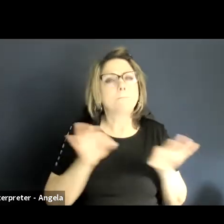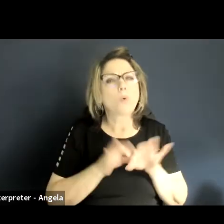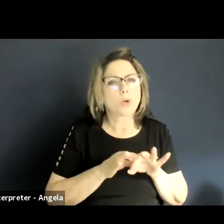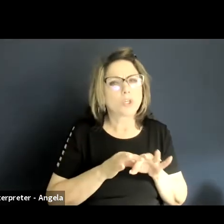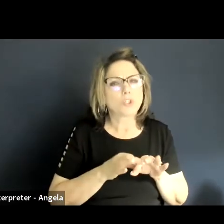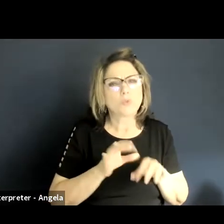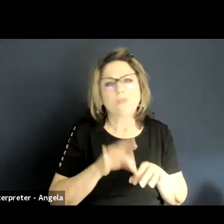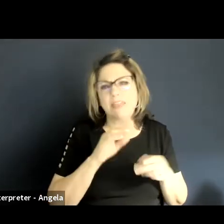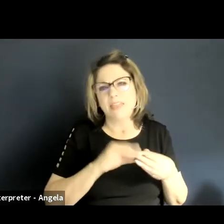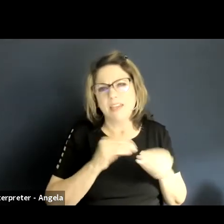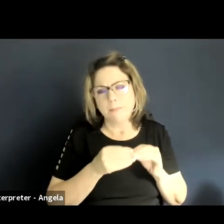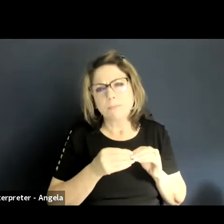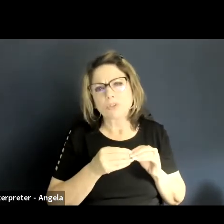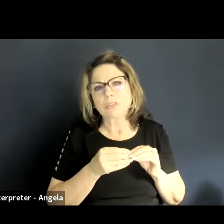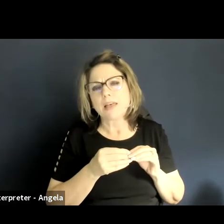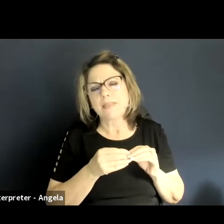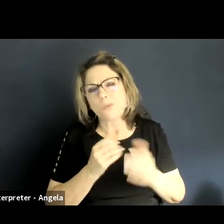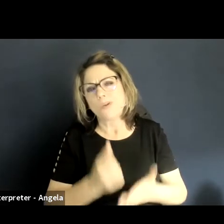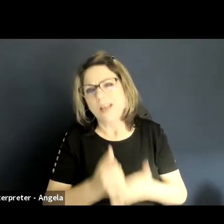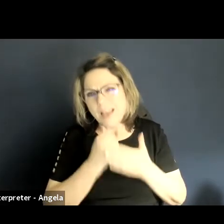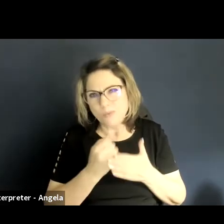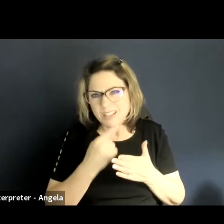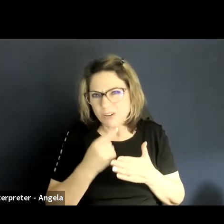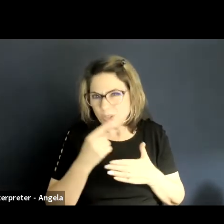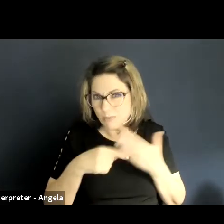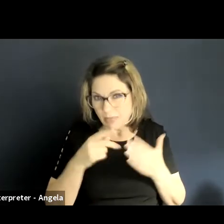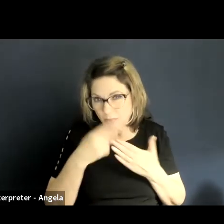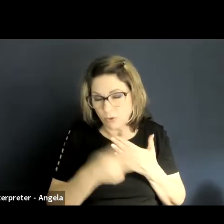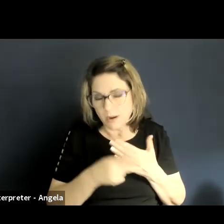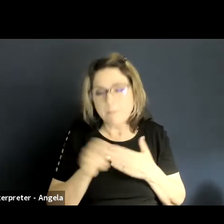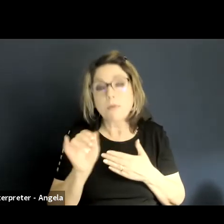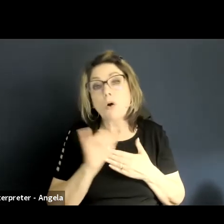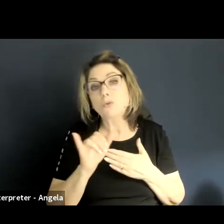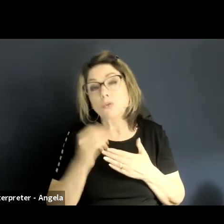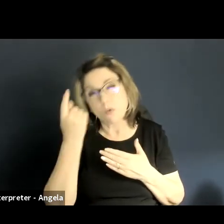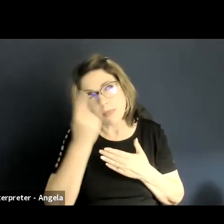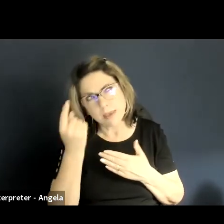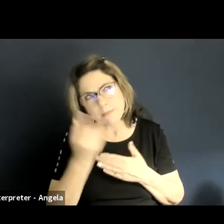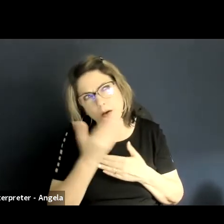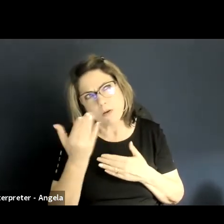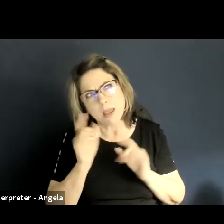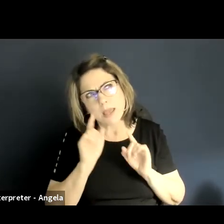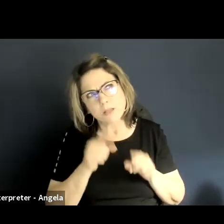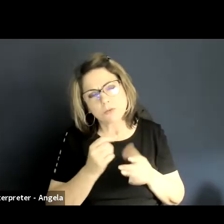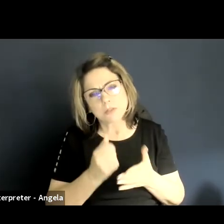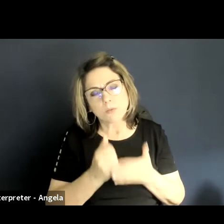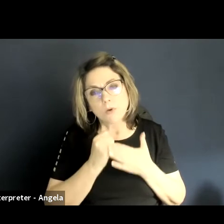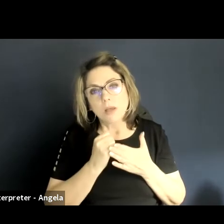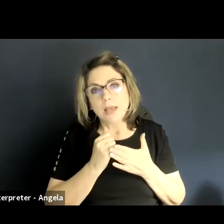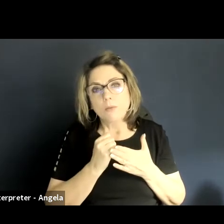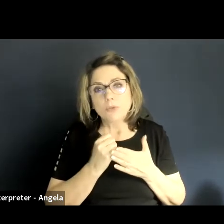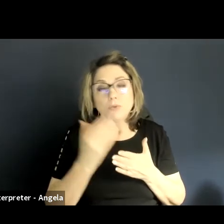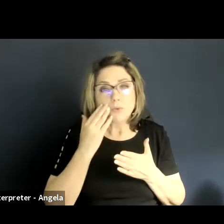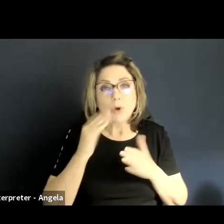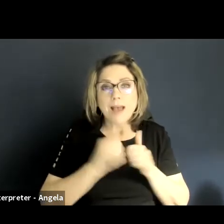something about the program. Also consider indicators that are going to lead you to how services impacted